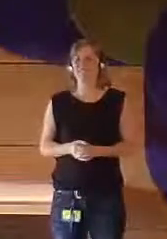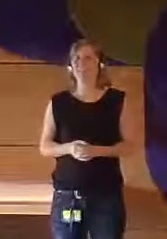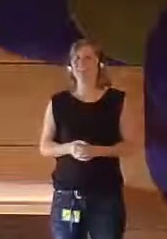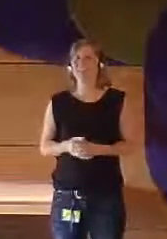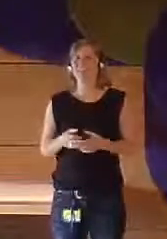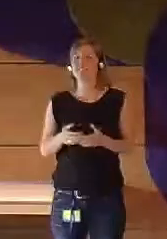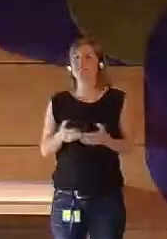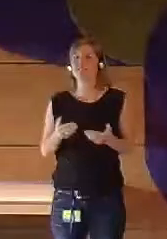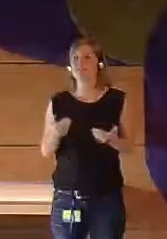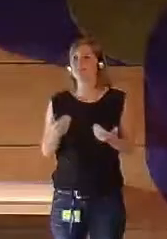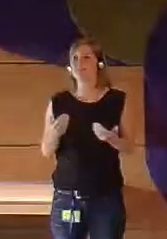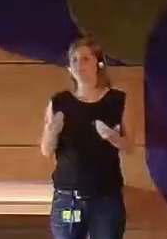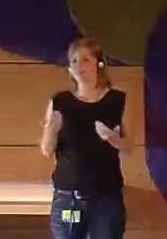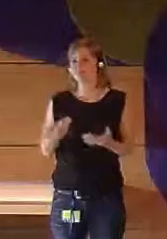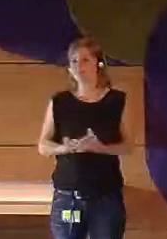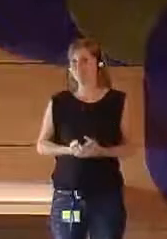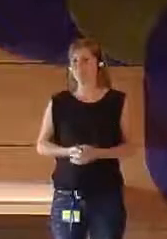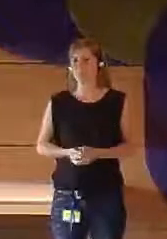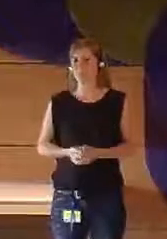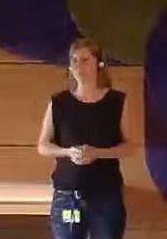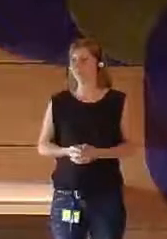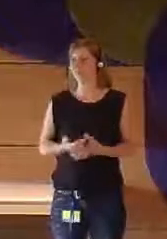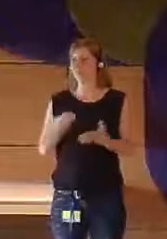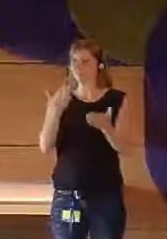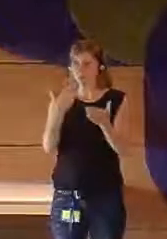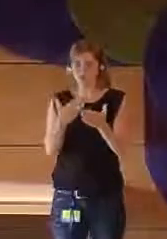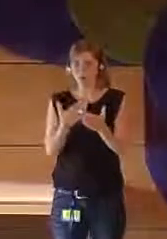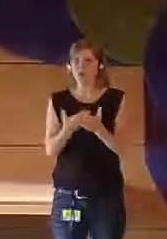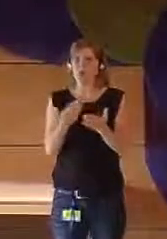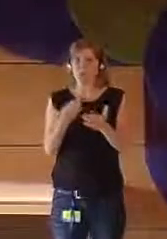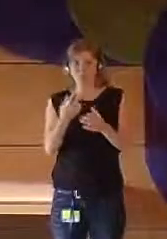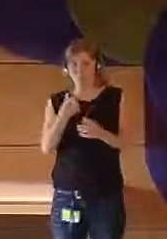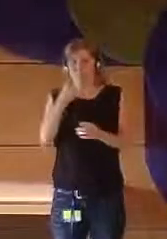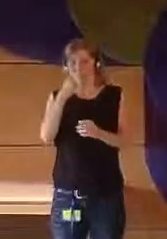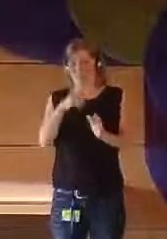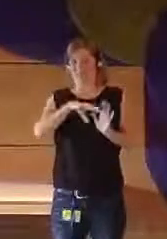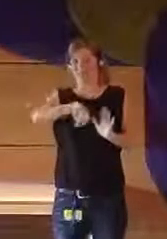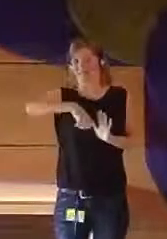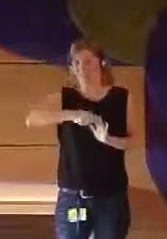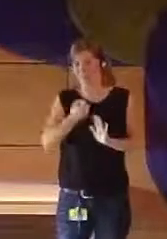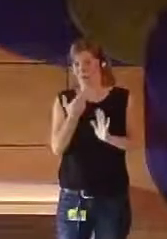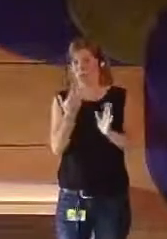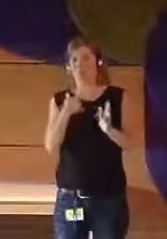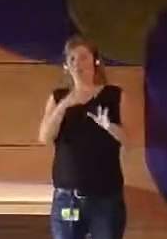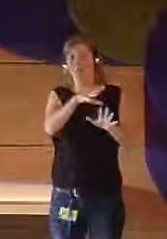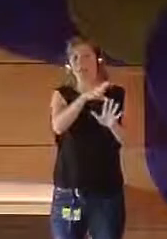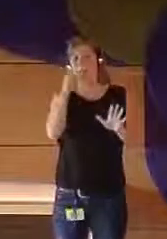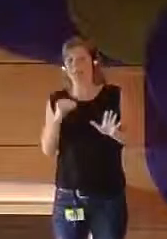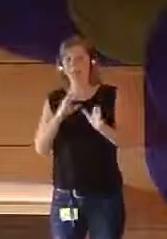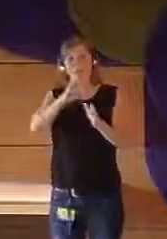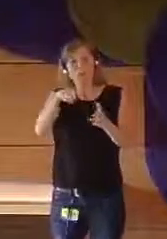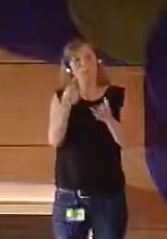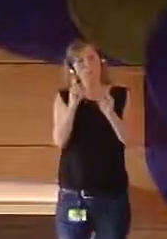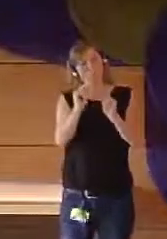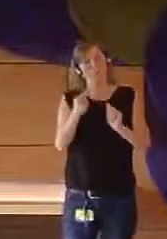I'd like to thank Claudia and Julia and all the people who've organized the meeting, for you for coming. I'd also like to say thank